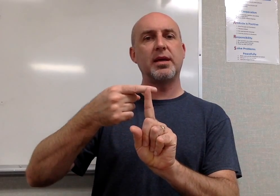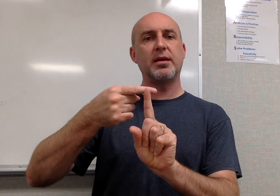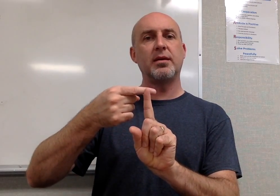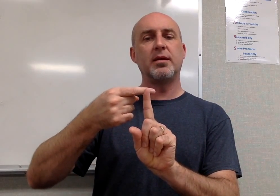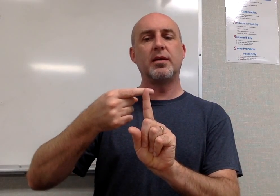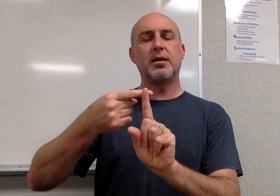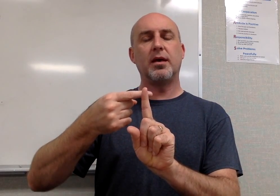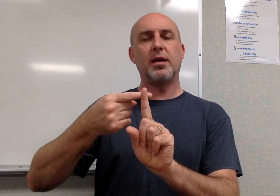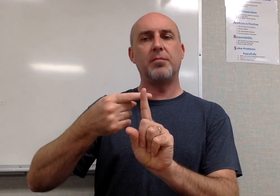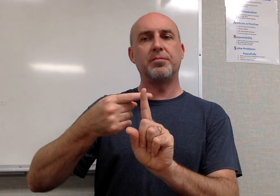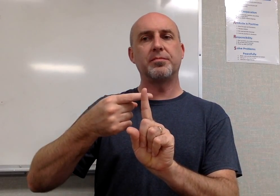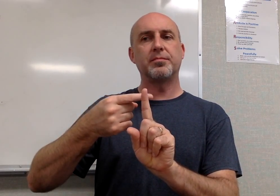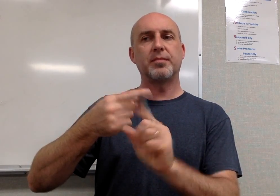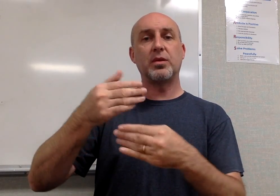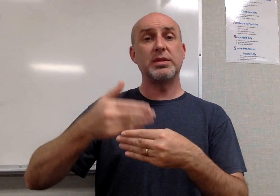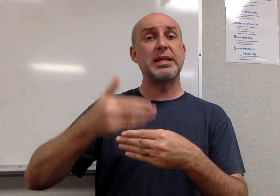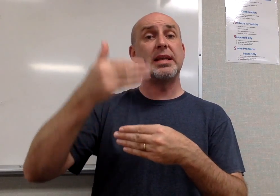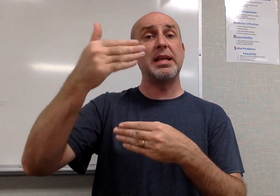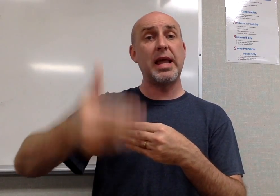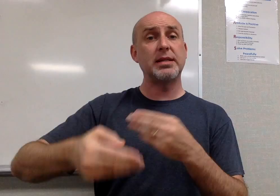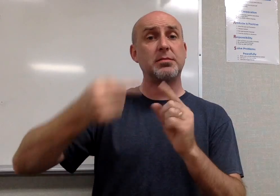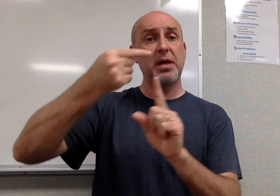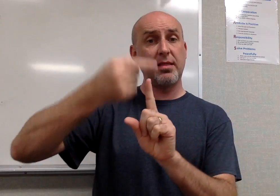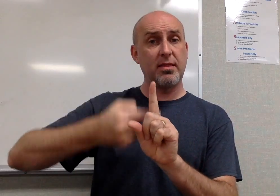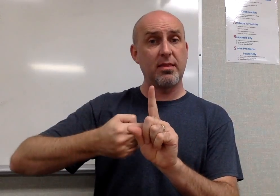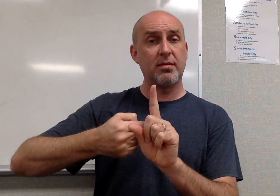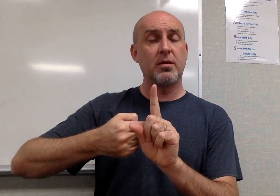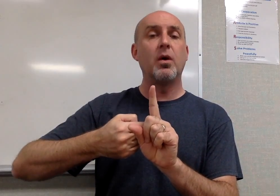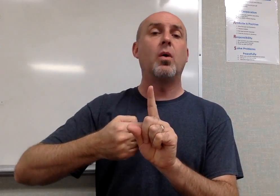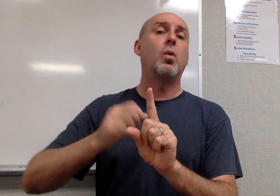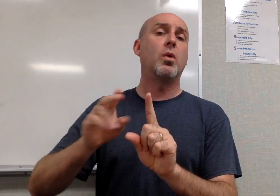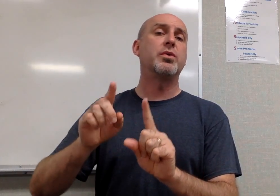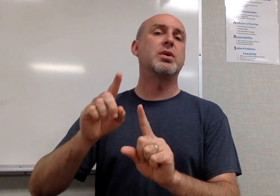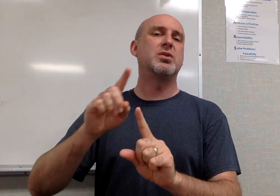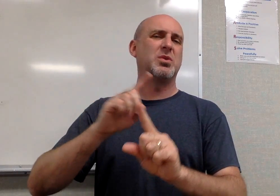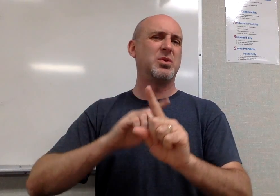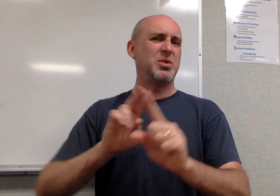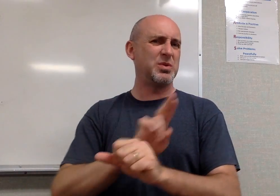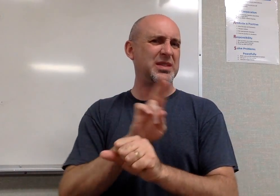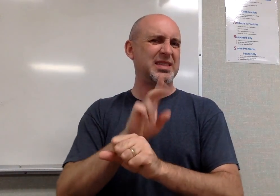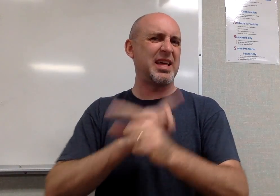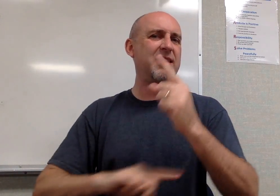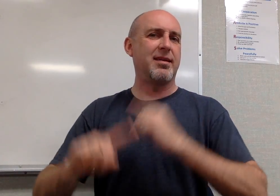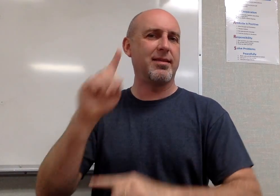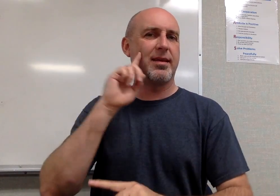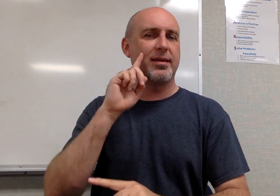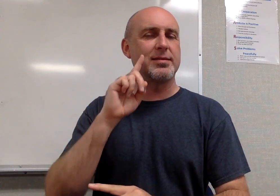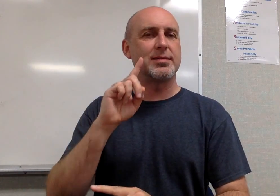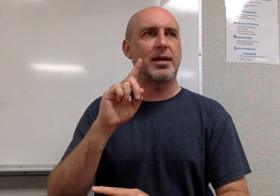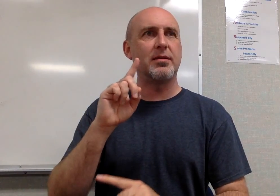say, it's a next month, or you can use the sign that I think is kind of